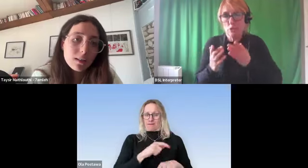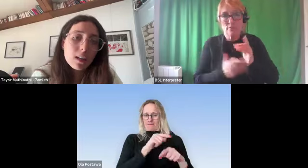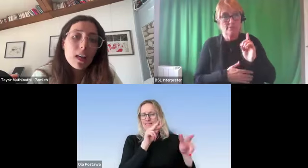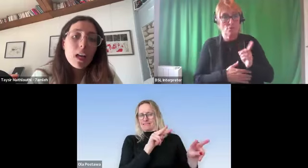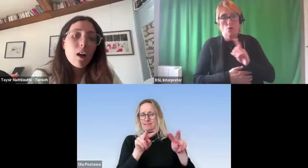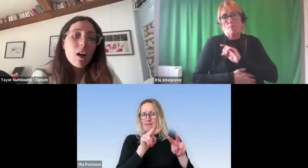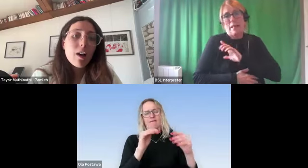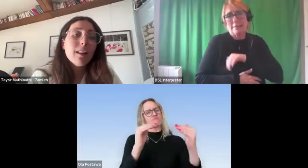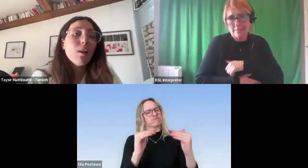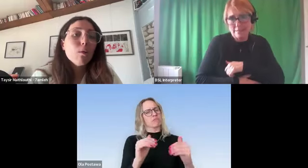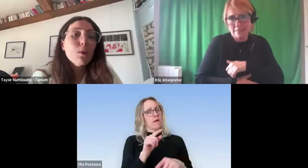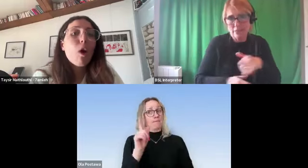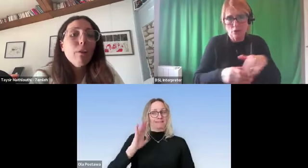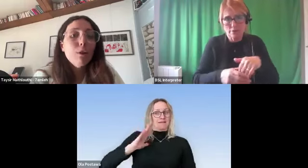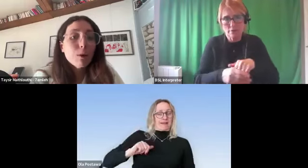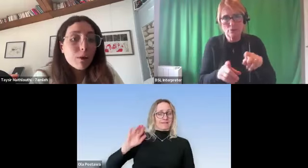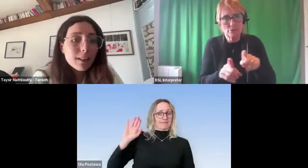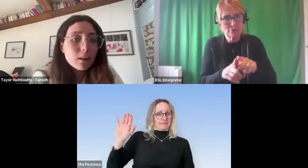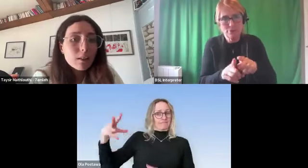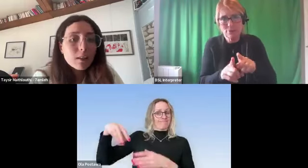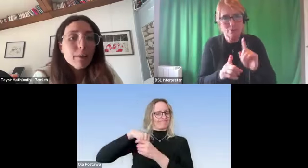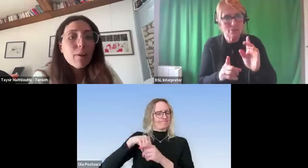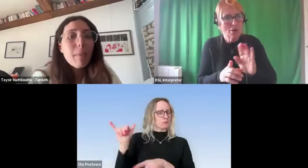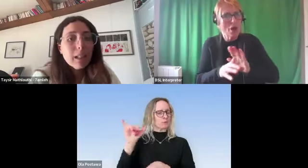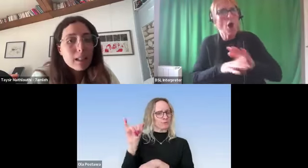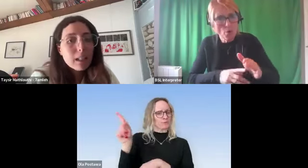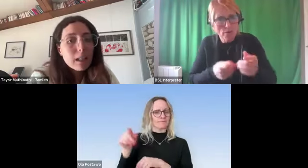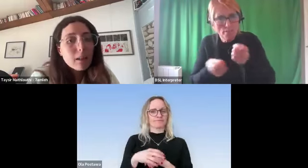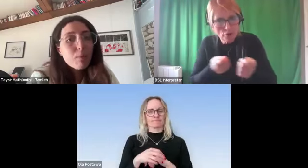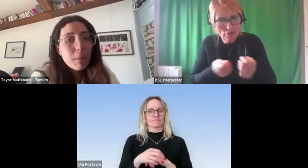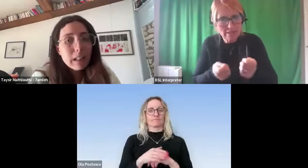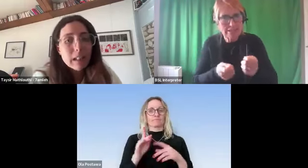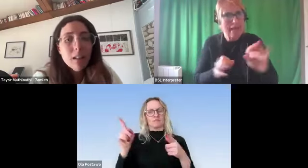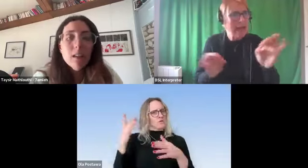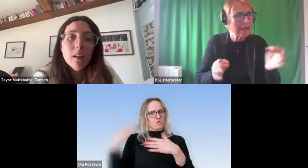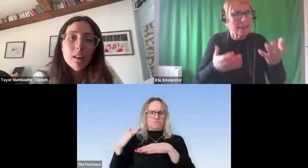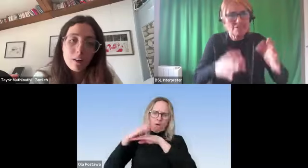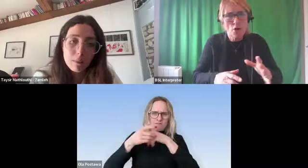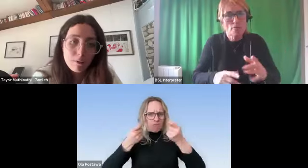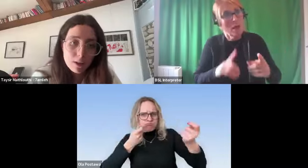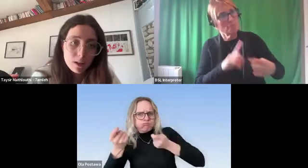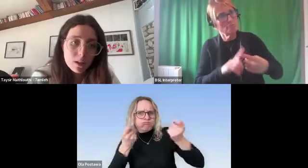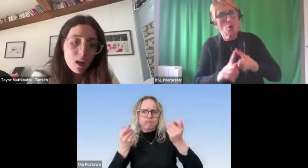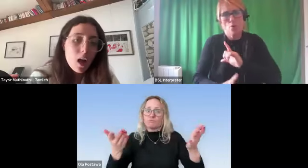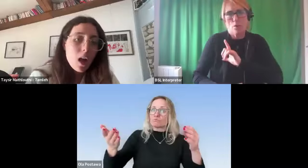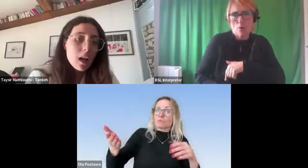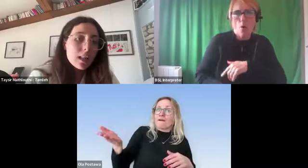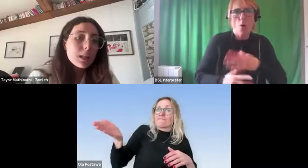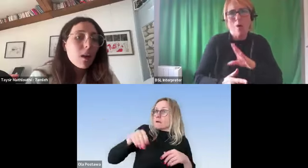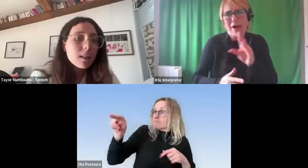Palestinian content, and they also over-moderated content from Palestinian, pro-Palestinian, and Arabic